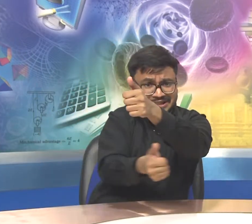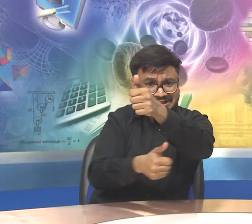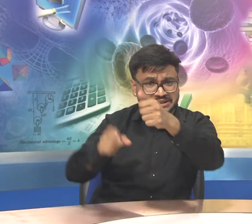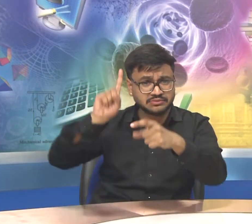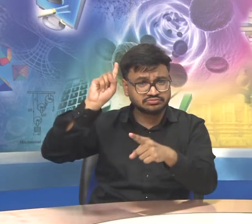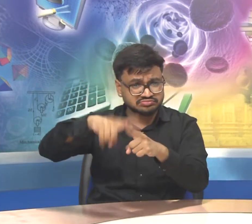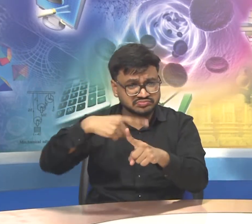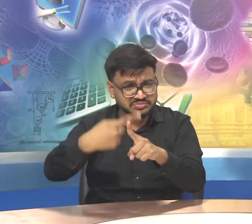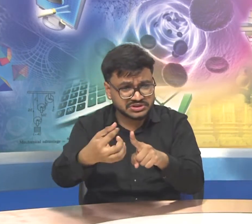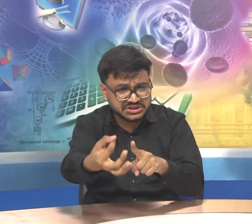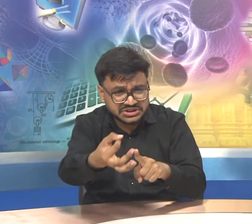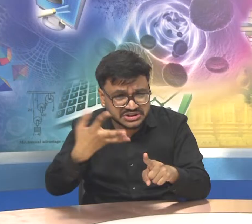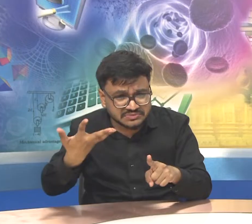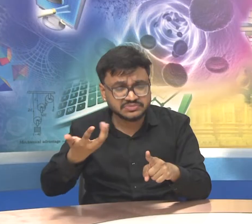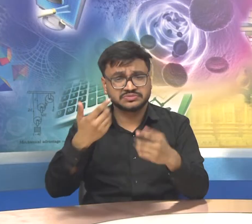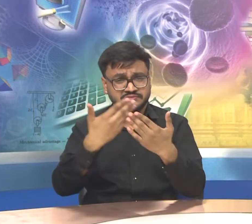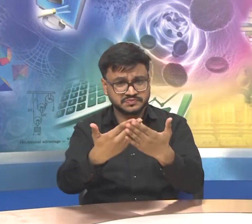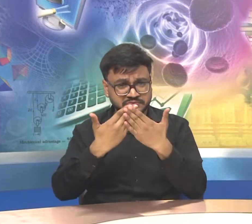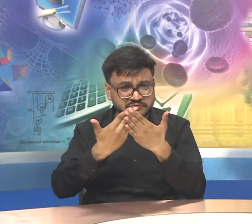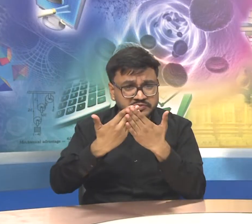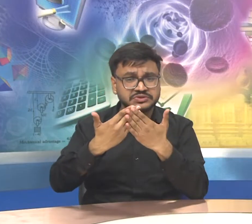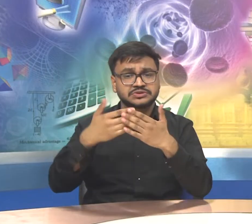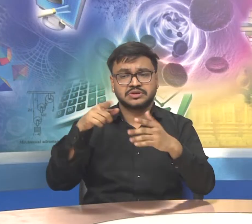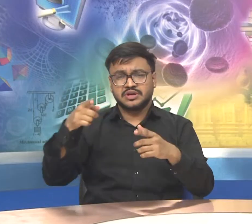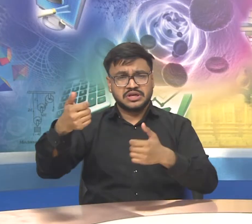While appointing other judges,